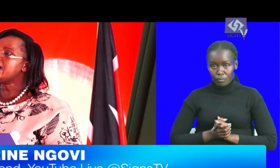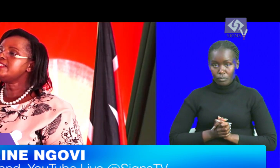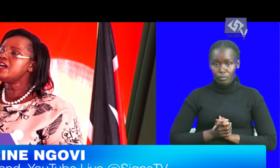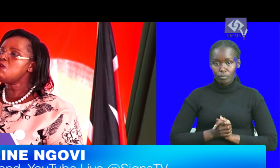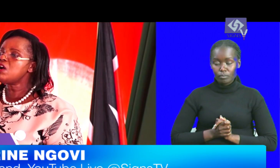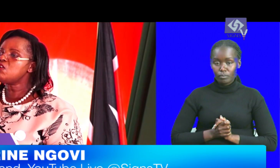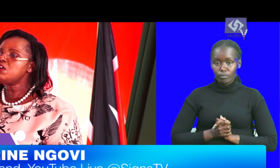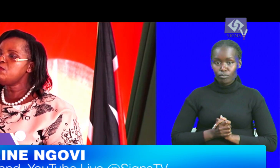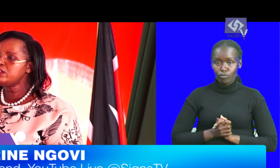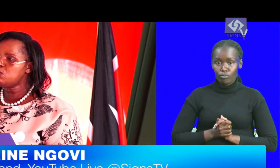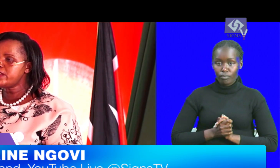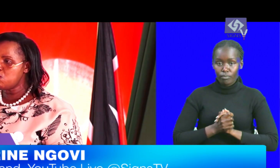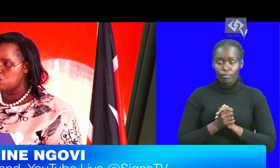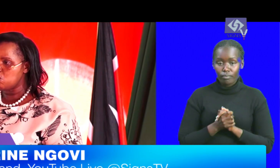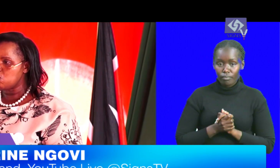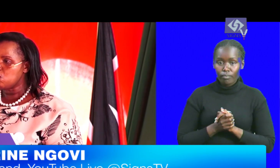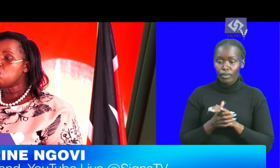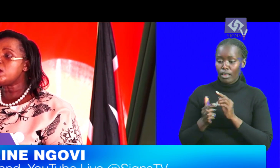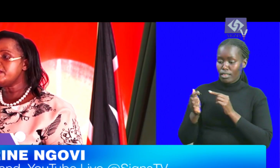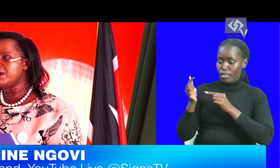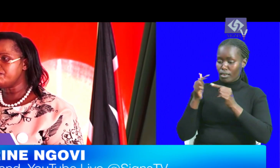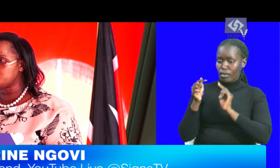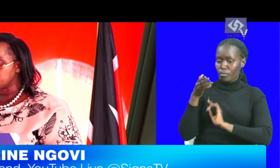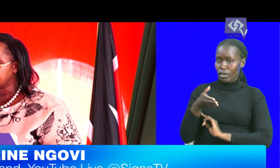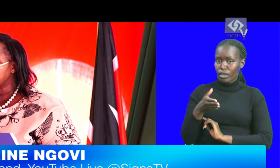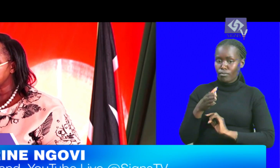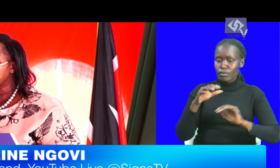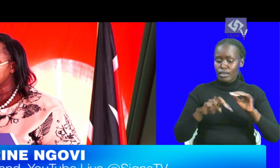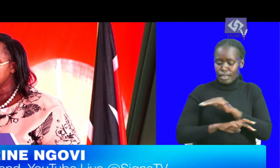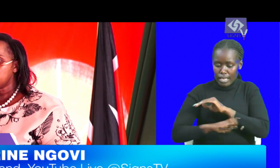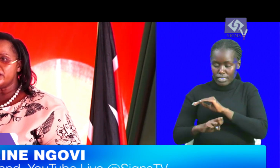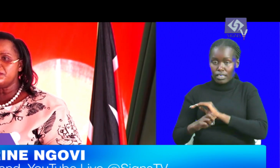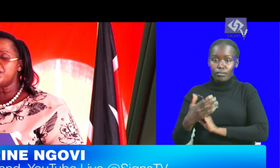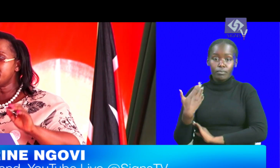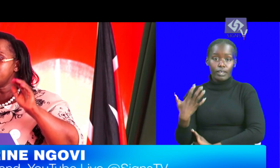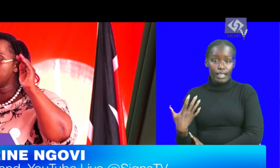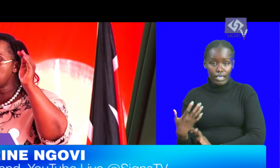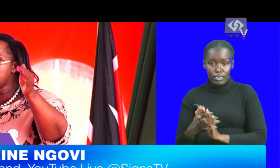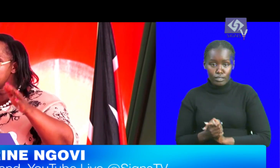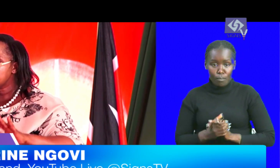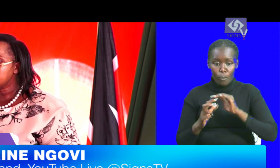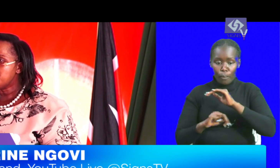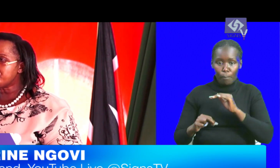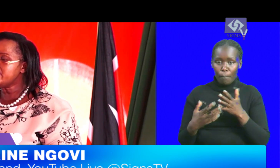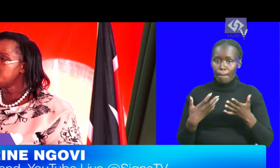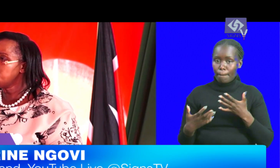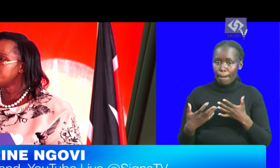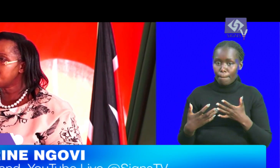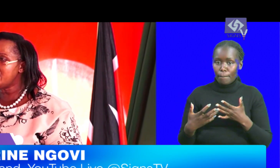Wakati hao wakoloni walikuja huku, waliiba vitu. Waliiba pengine ngoma, pengine muti